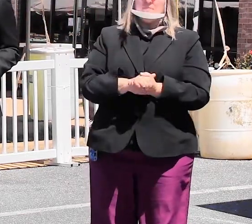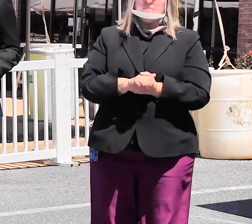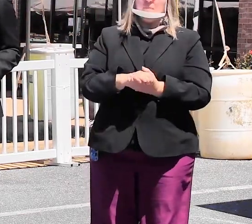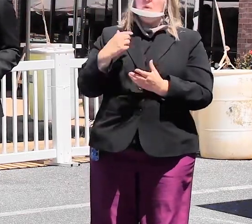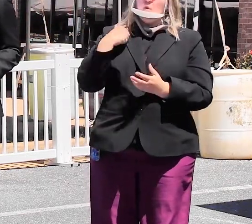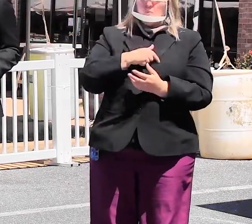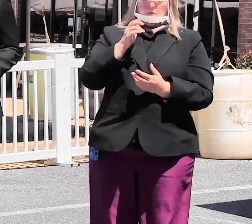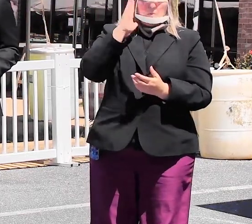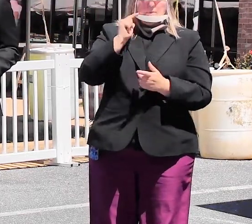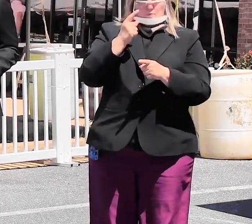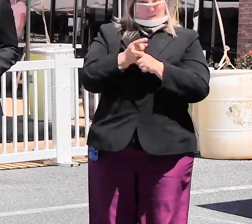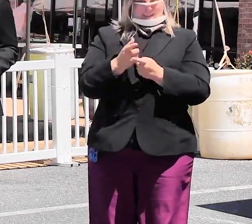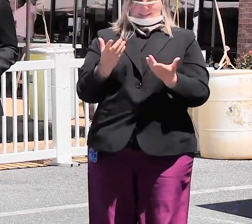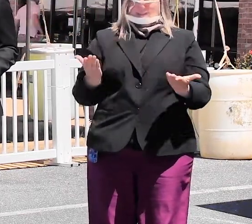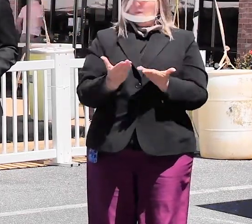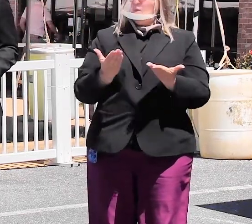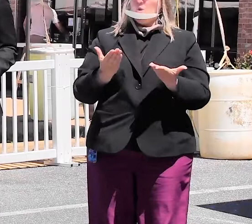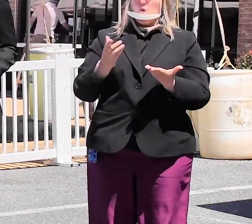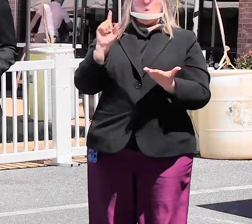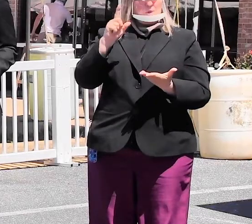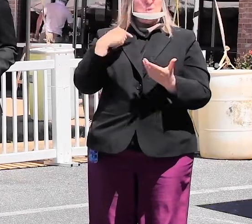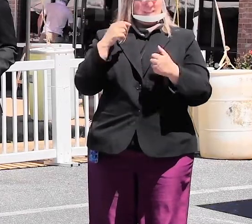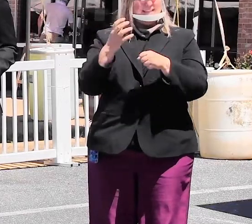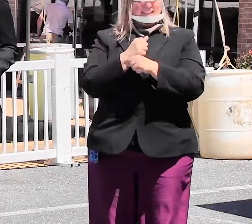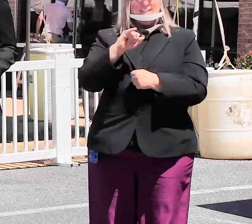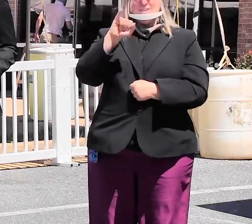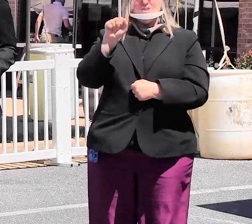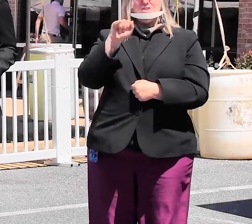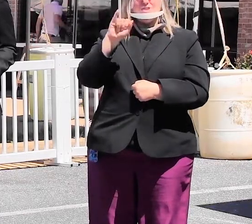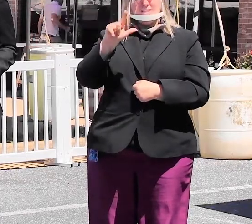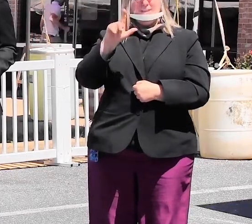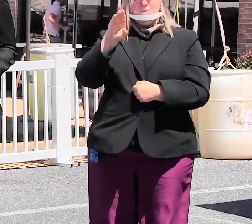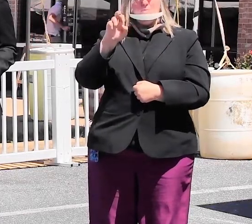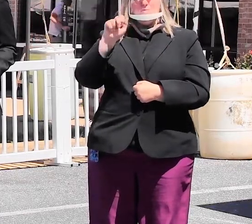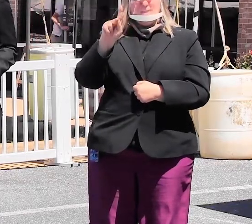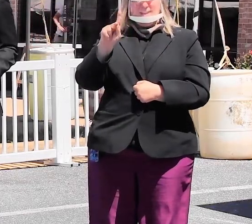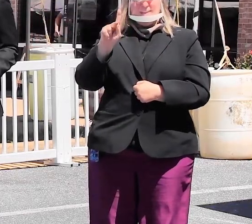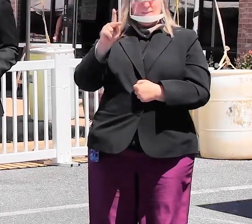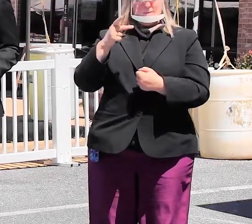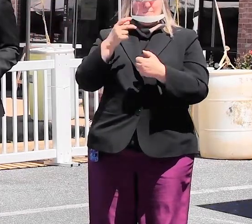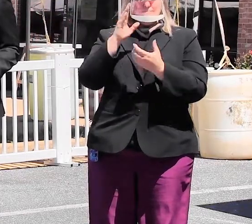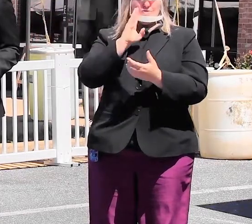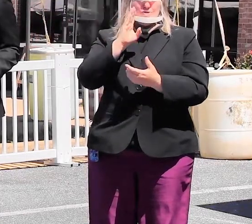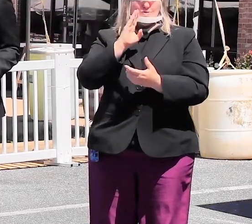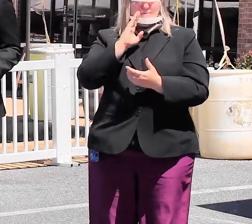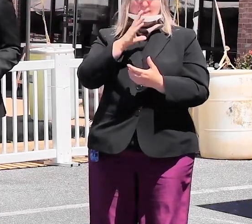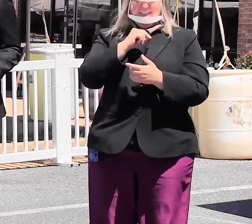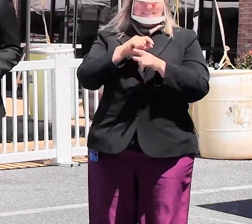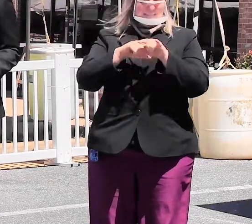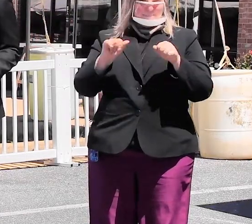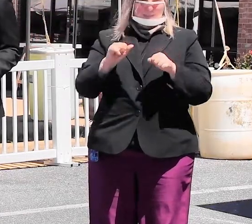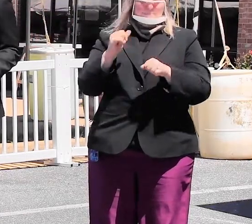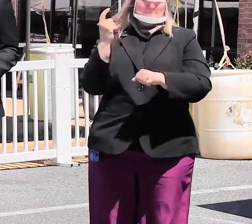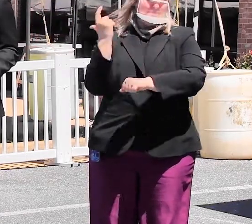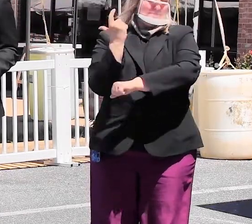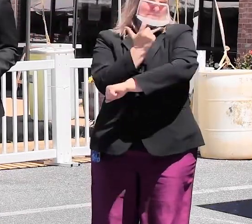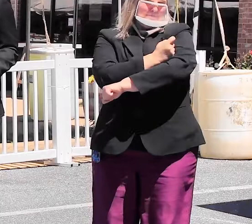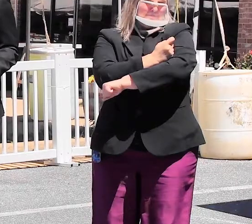And we'll be right here where you can get a jailbreak brew and your COVID-19 jab.